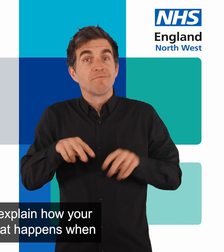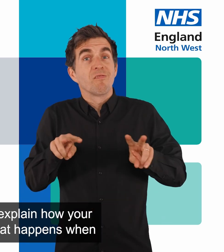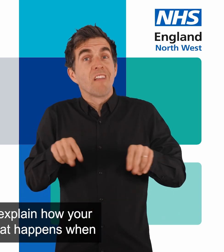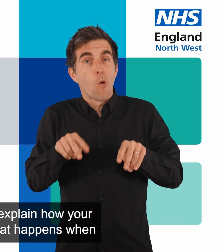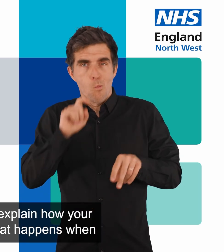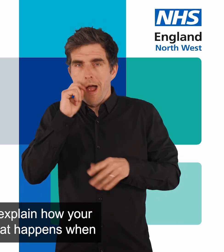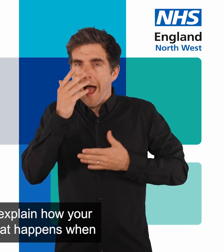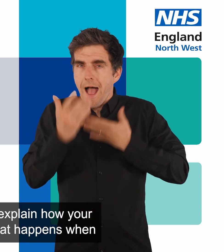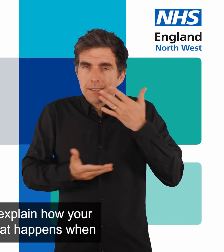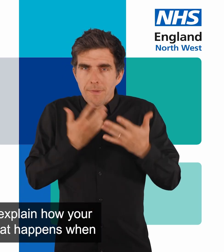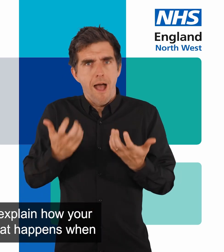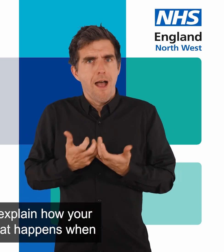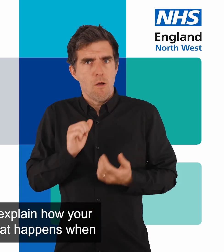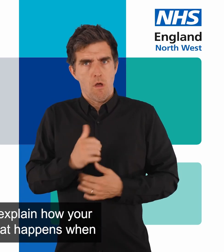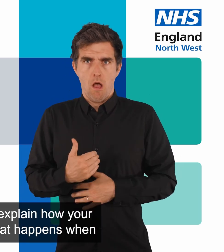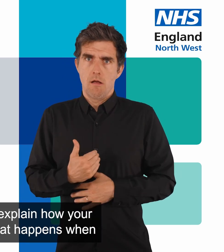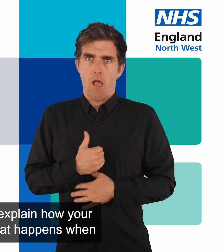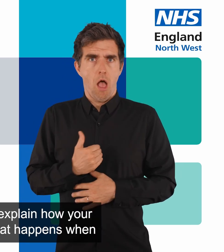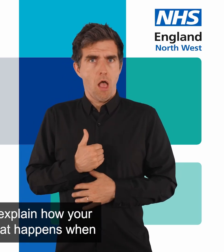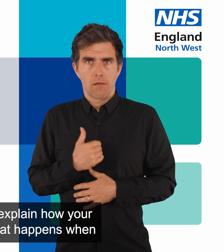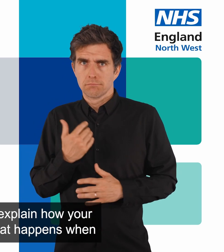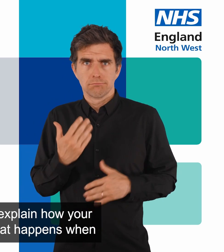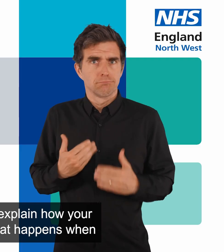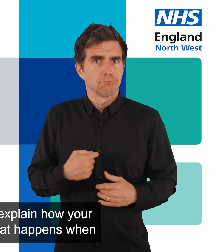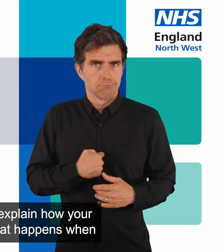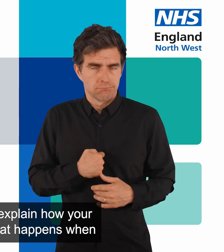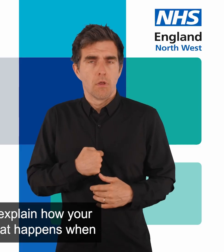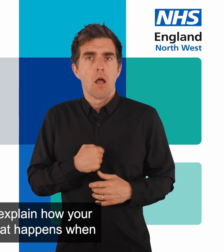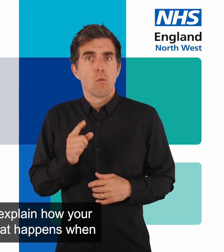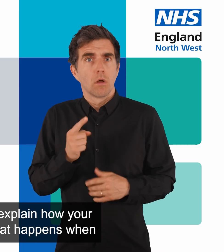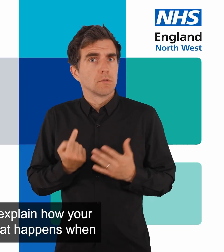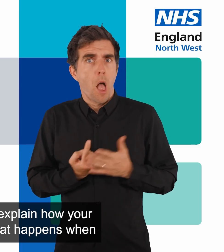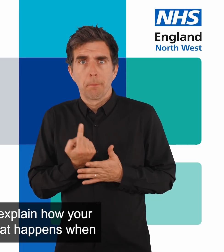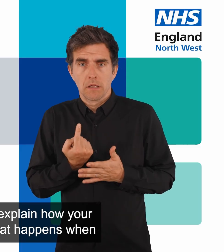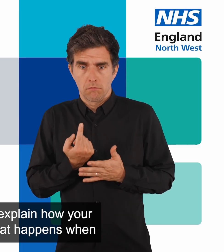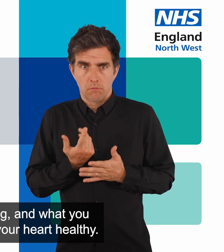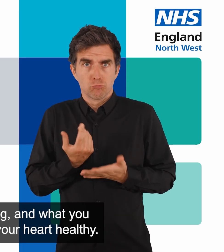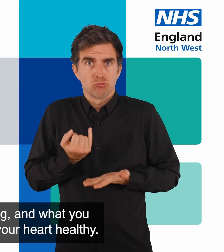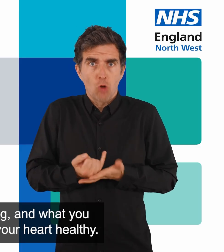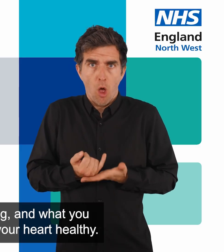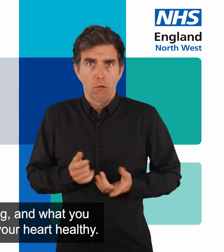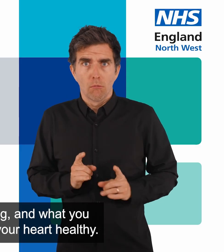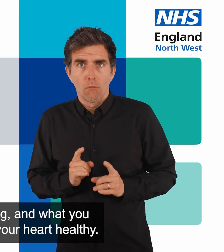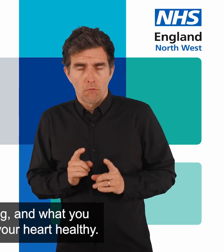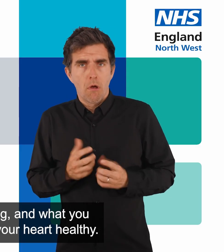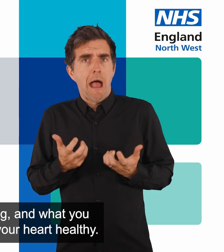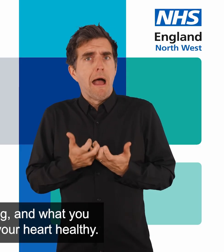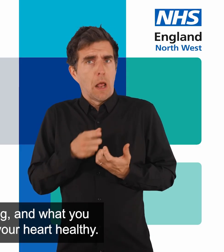This video will explain how your heart works, what happens when things go wrong, and what you can do to keep your heart